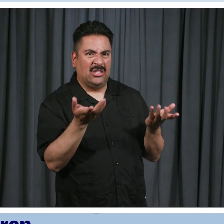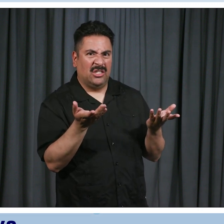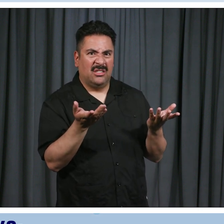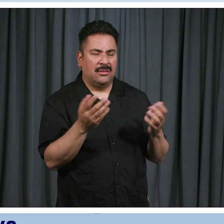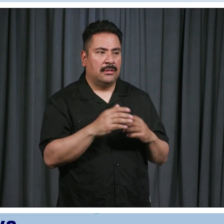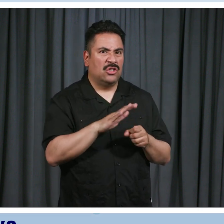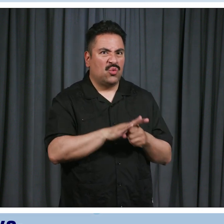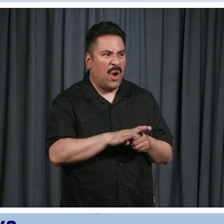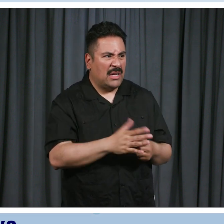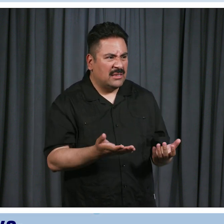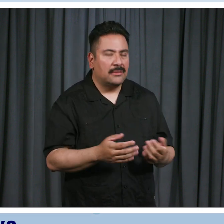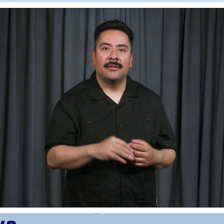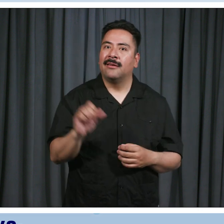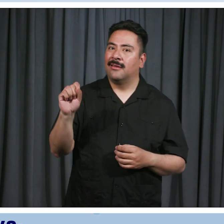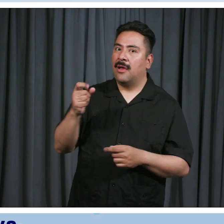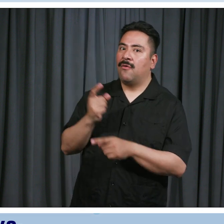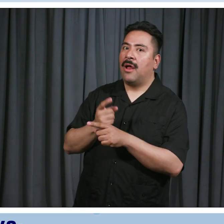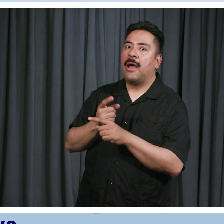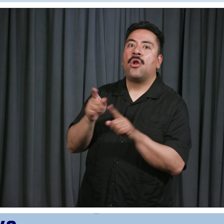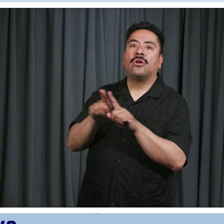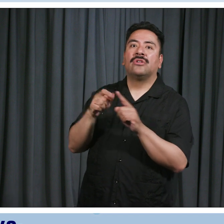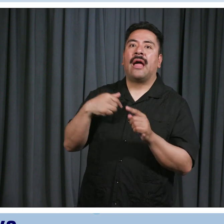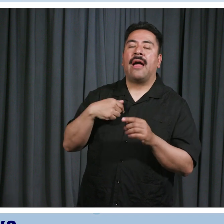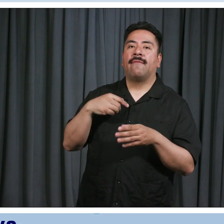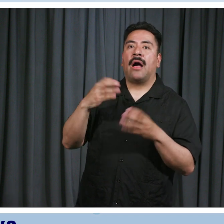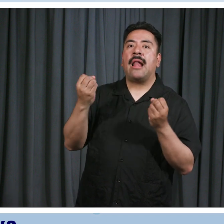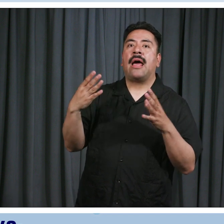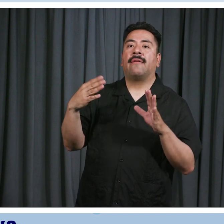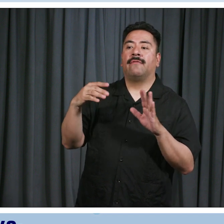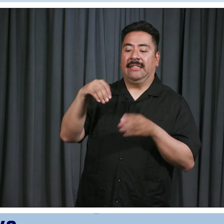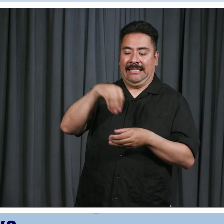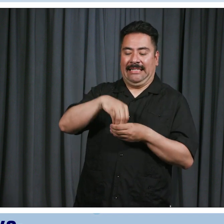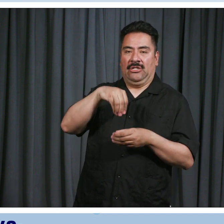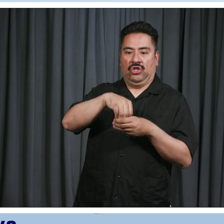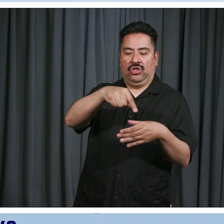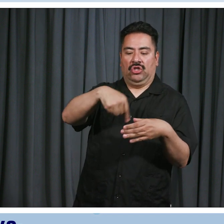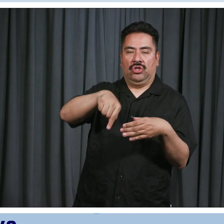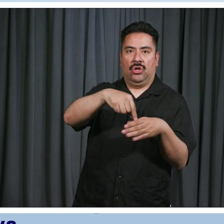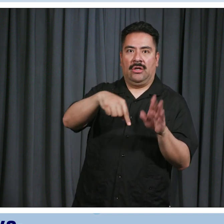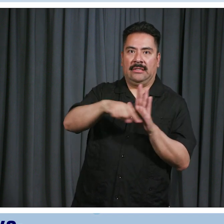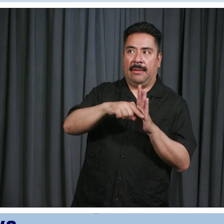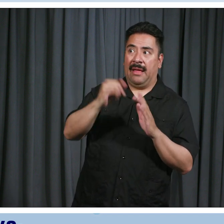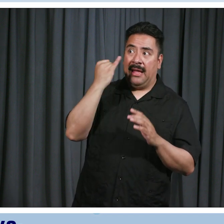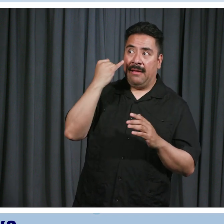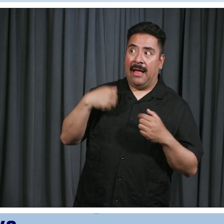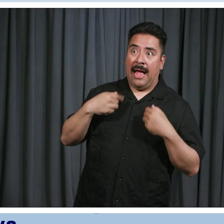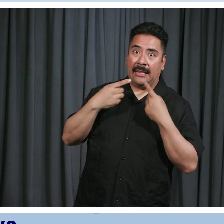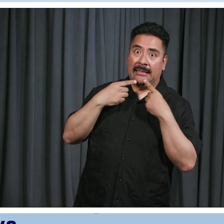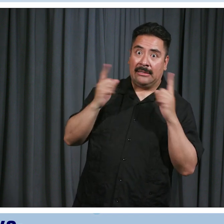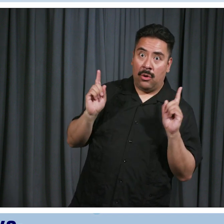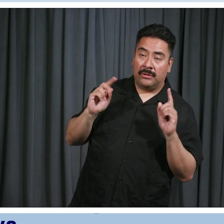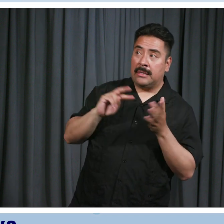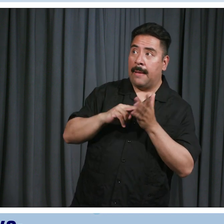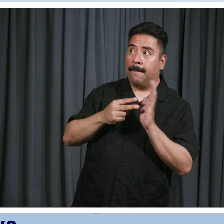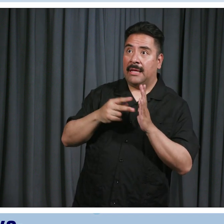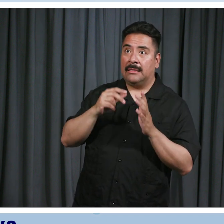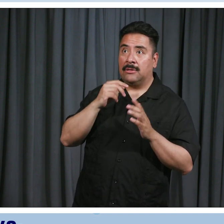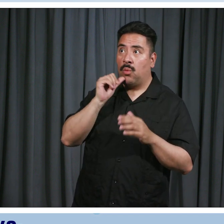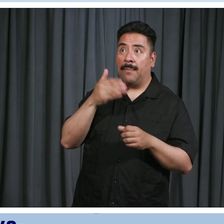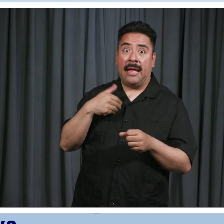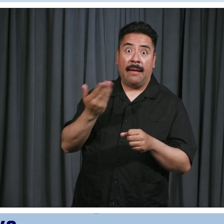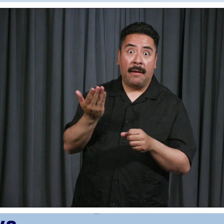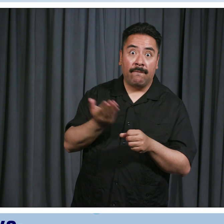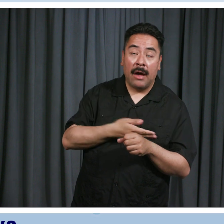this? When it's also like there's a lot of stigma internally too. There's a lot of, if I disclose this, will I lose access to my